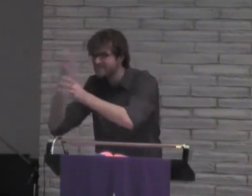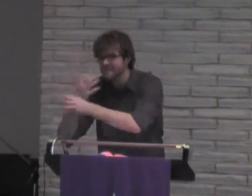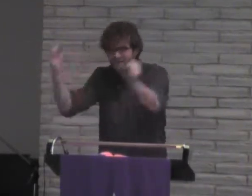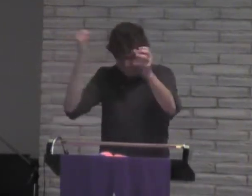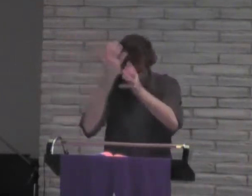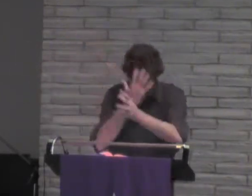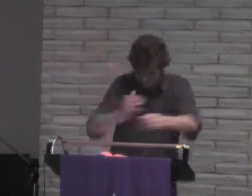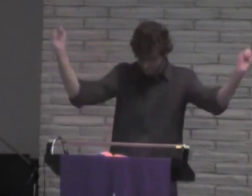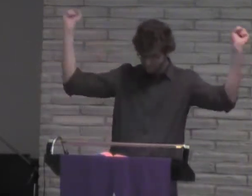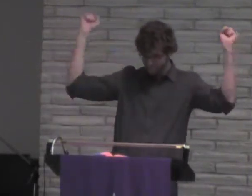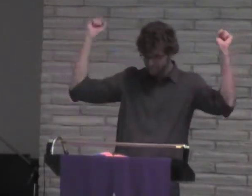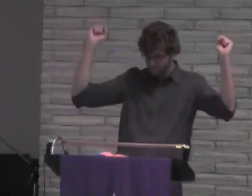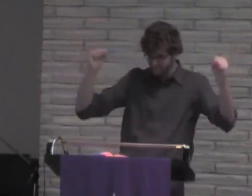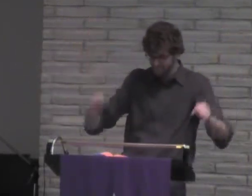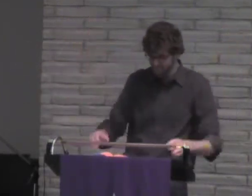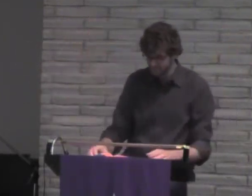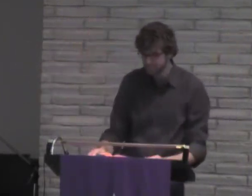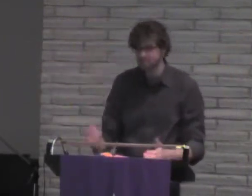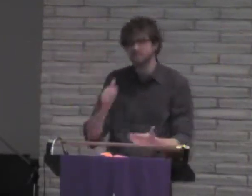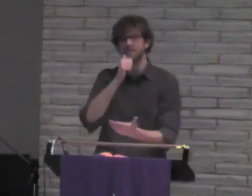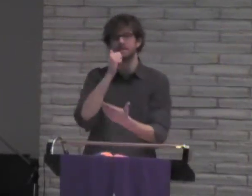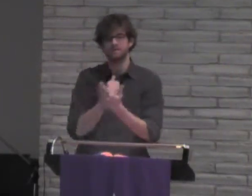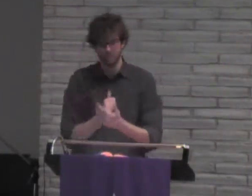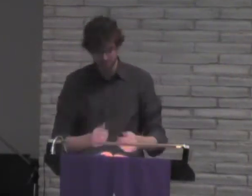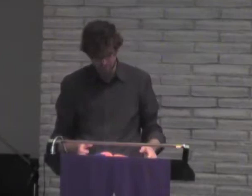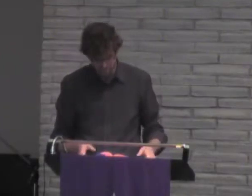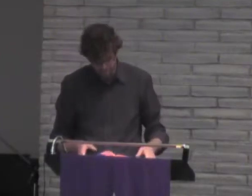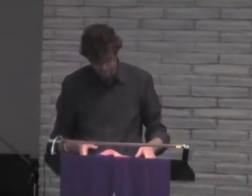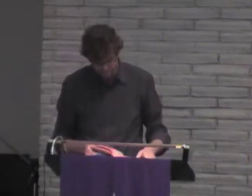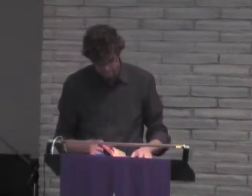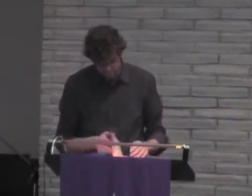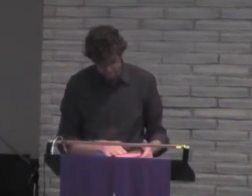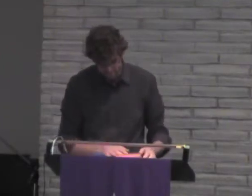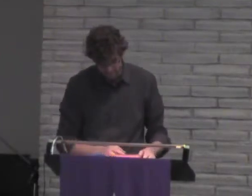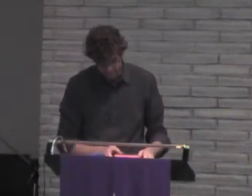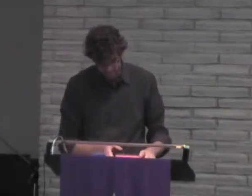to save what was lost." Amen.